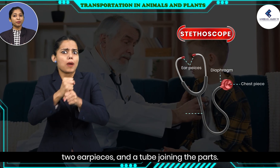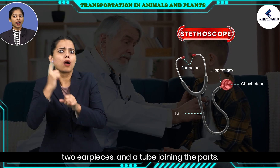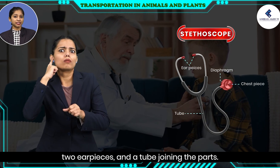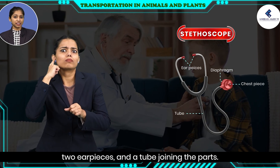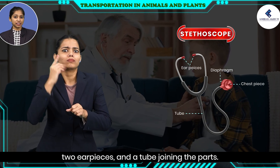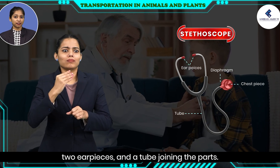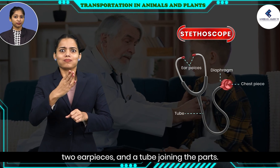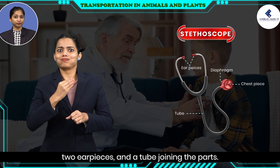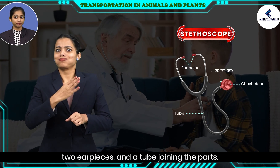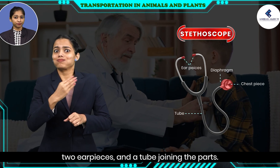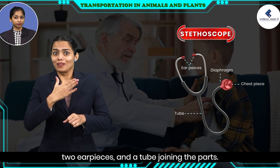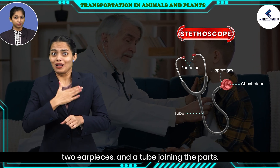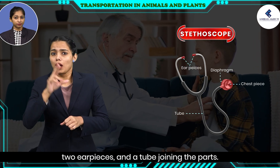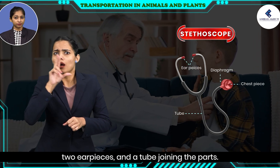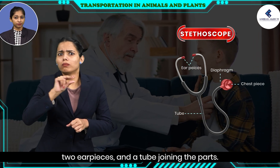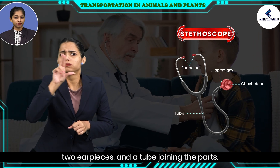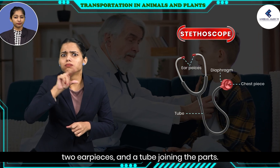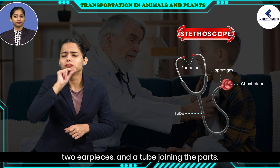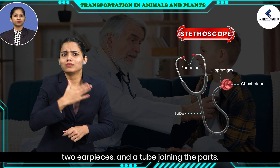joining the parts.